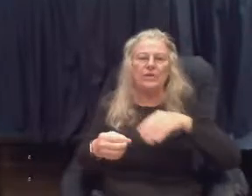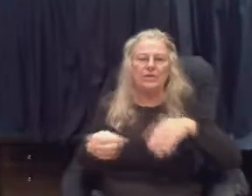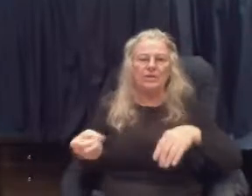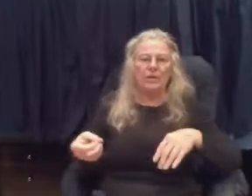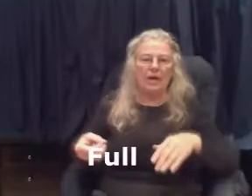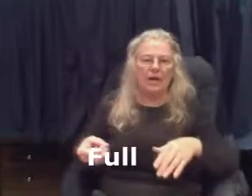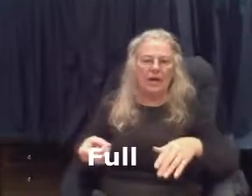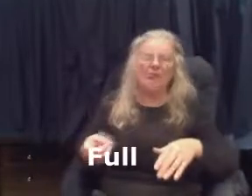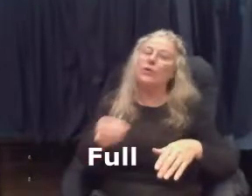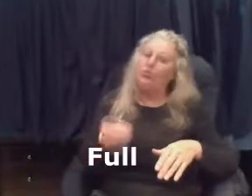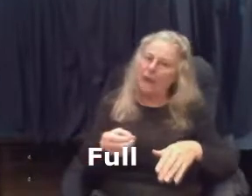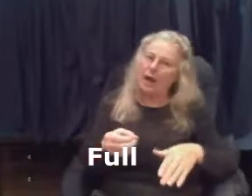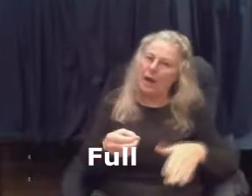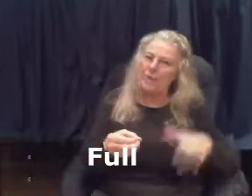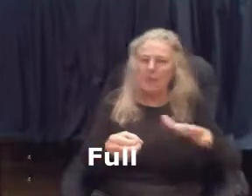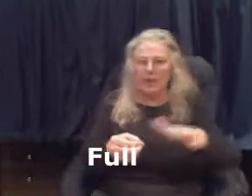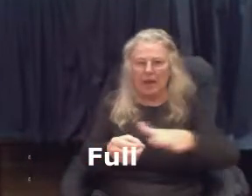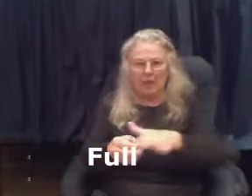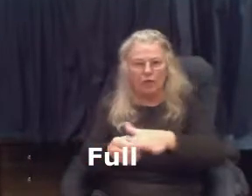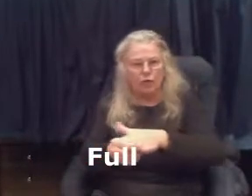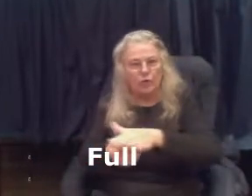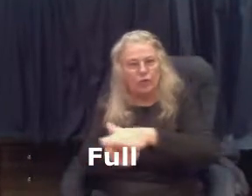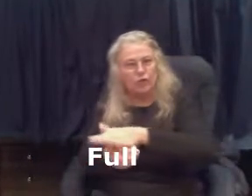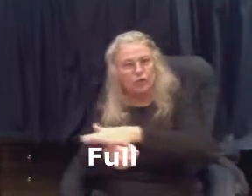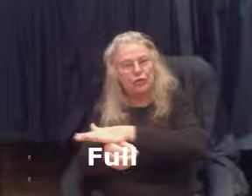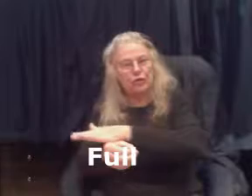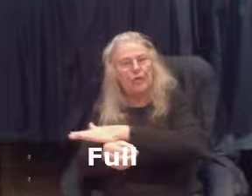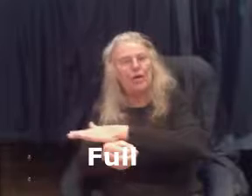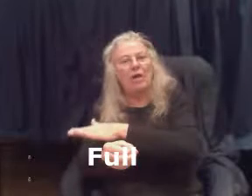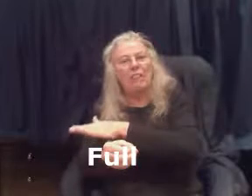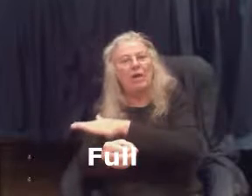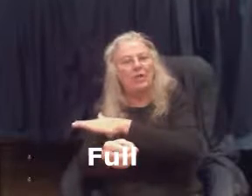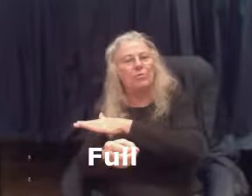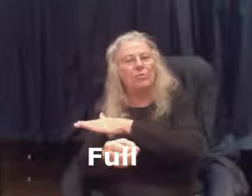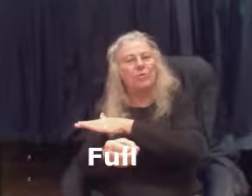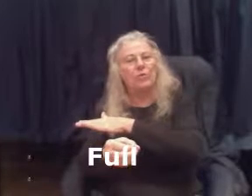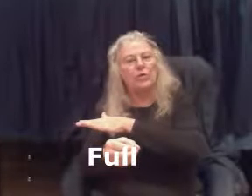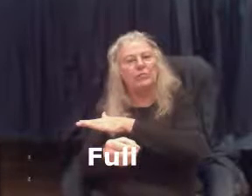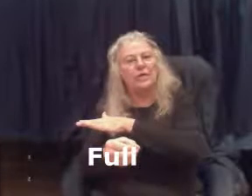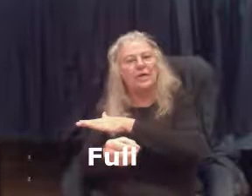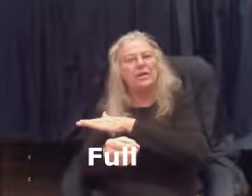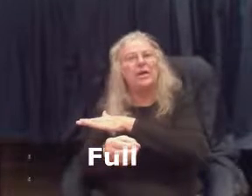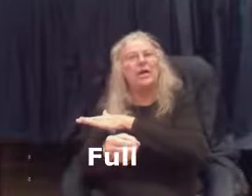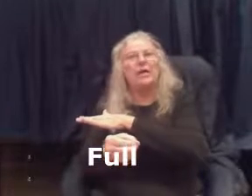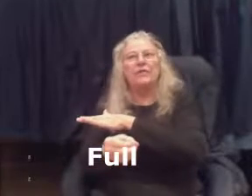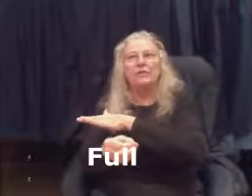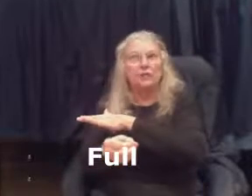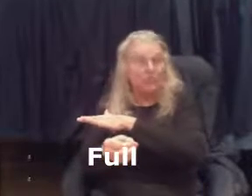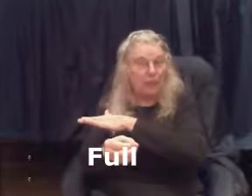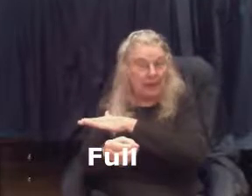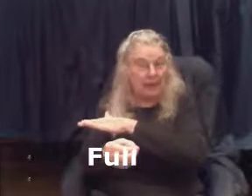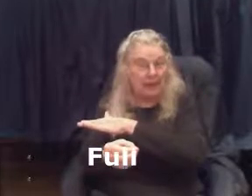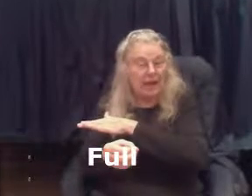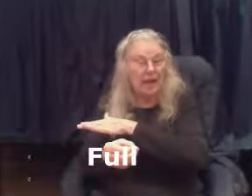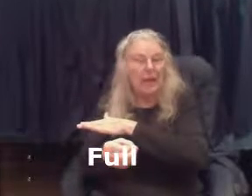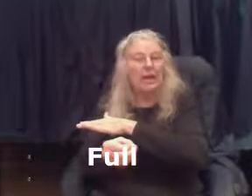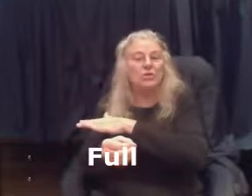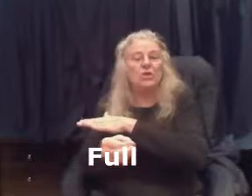Fullness. Again, your cup, and you're going to scrape it off like your mother would have done if she was baking a cake and she